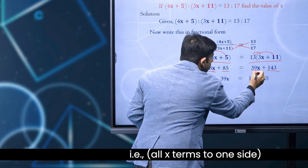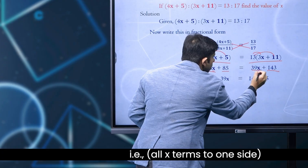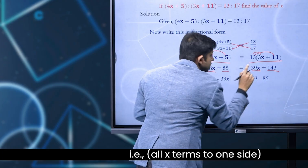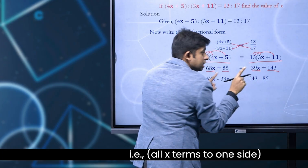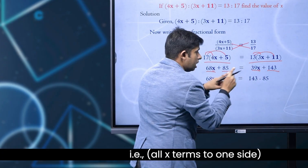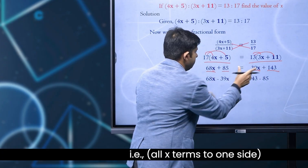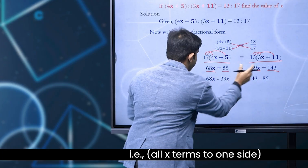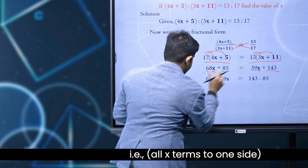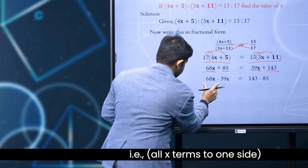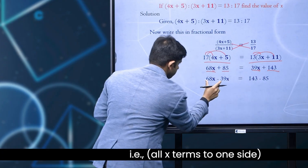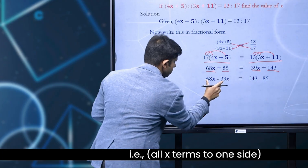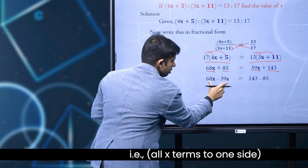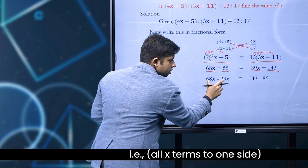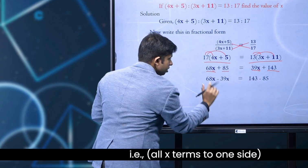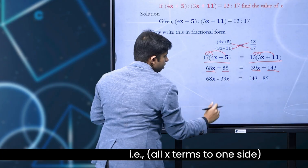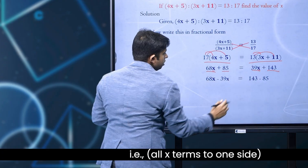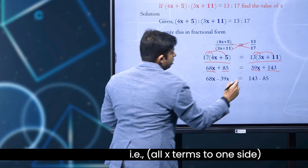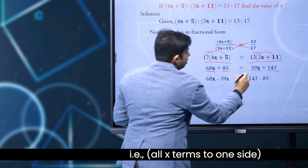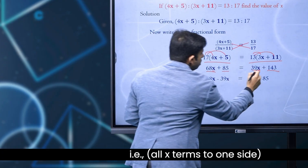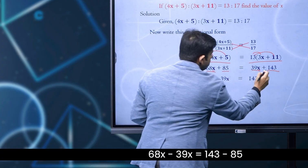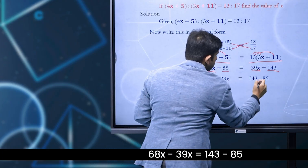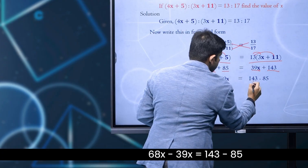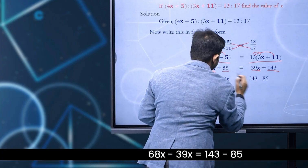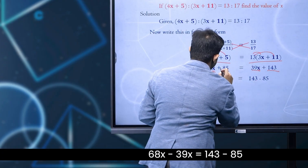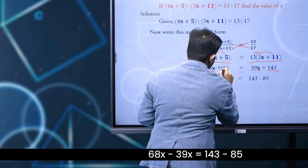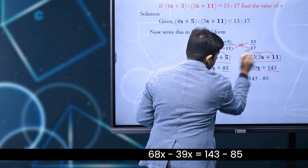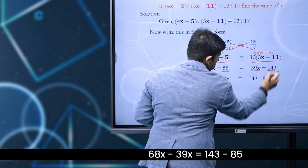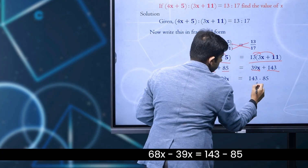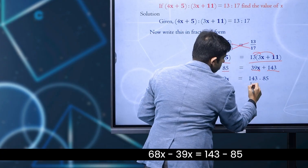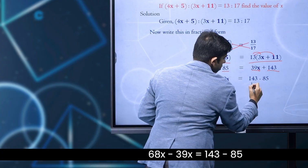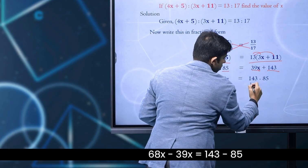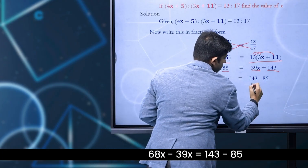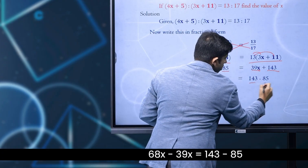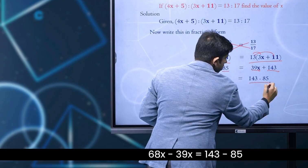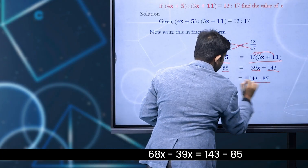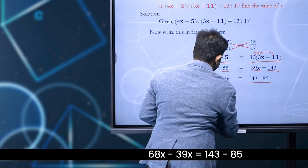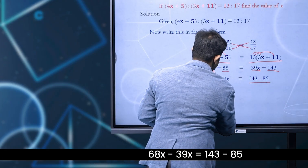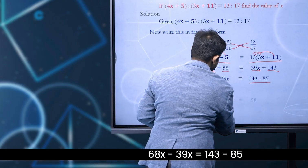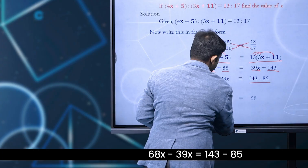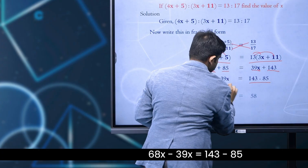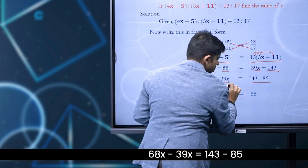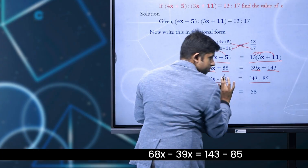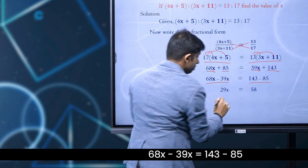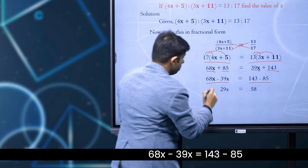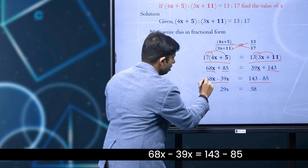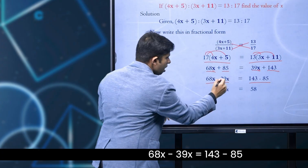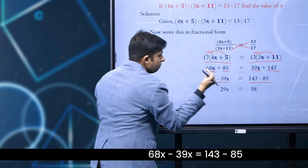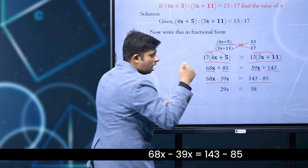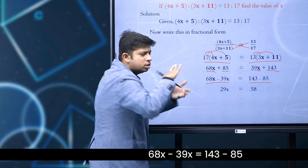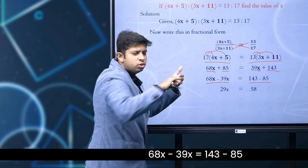is, all x terms to one side. 68x minus 39x equals to 143 minus 85.